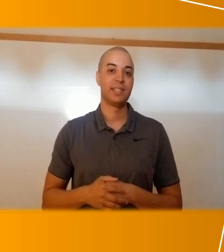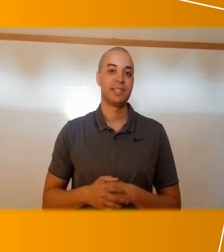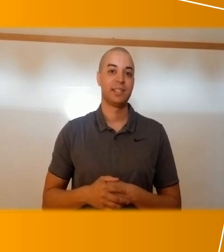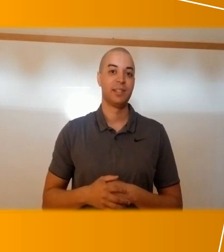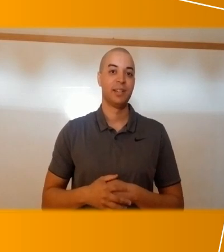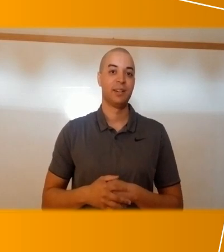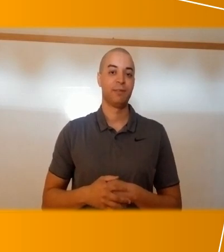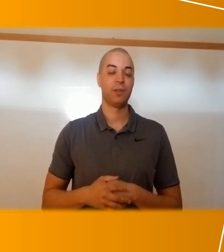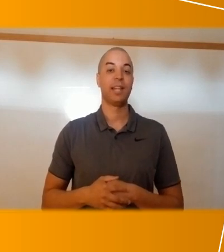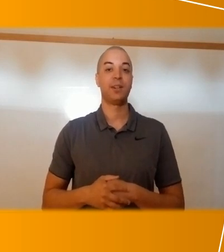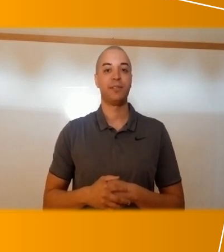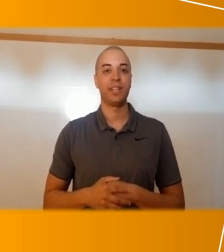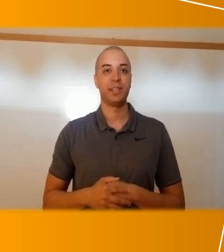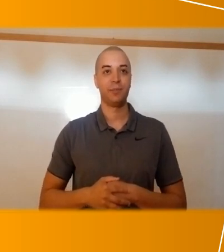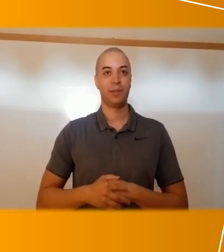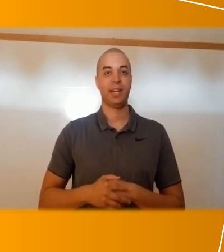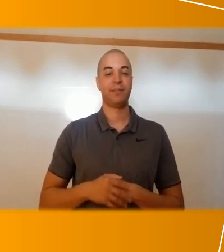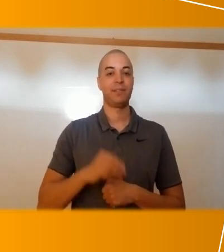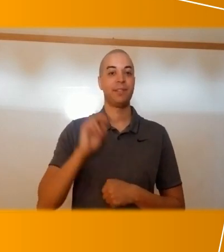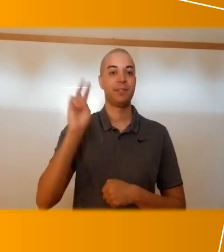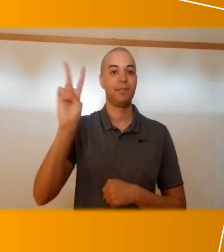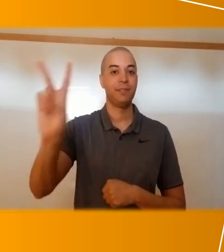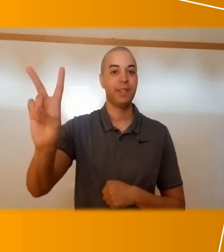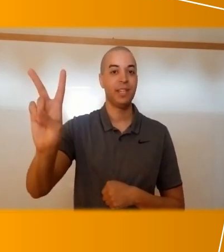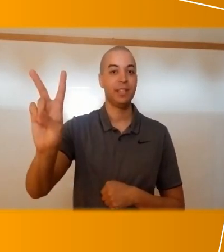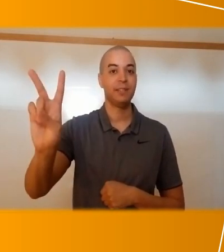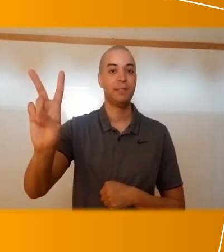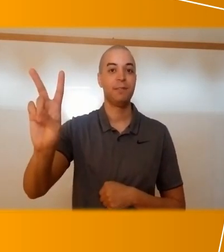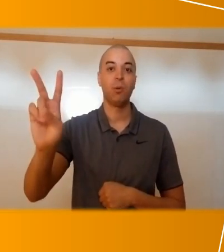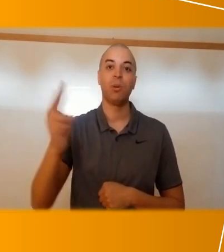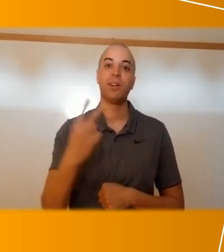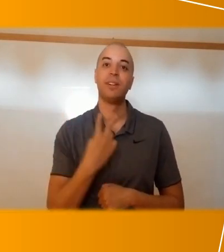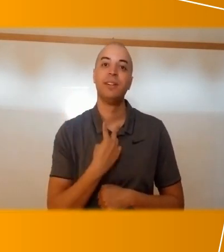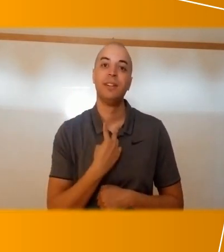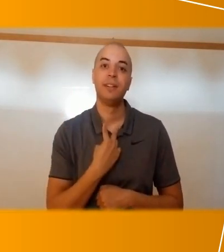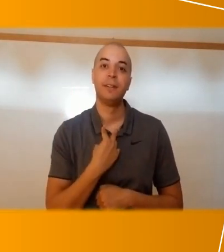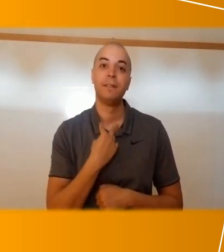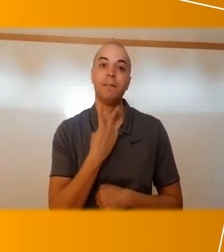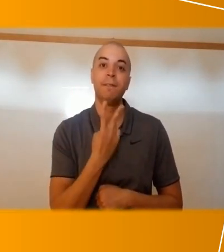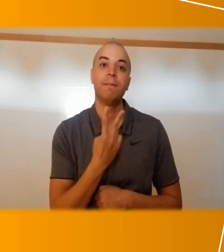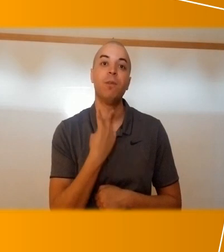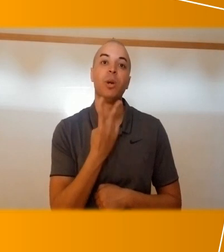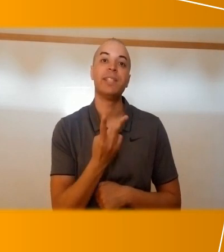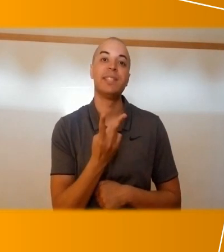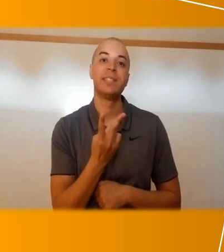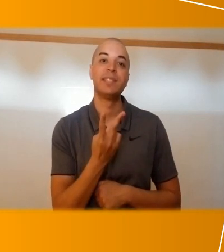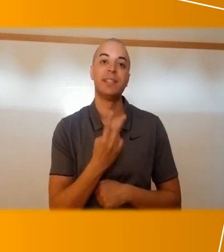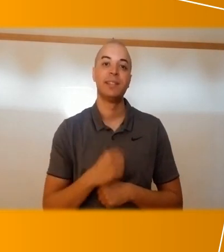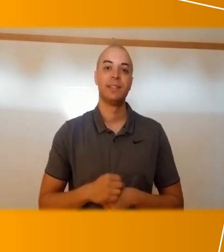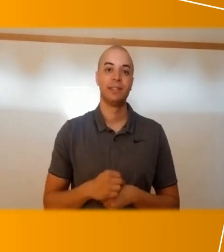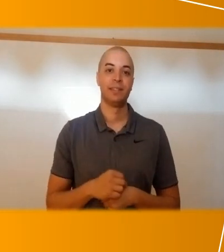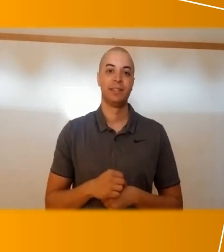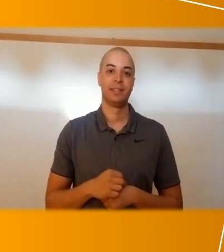not least, for letter V, we have V for